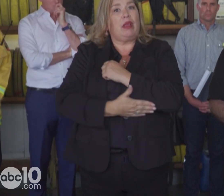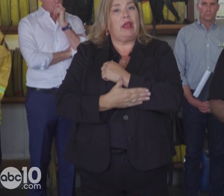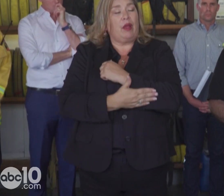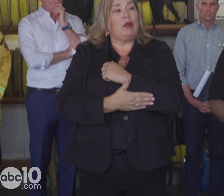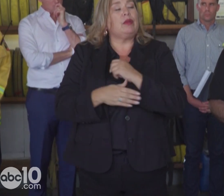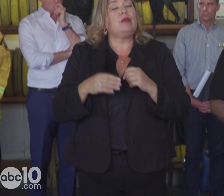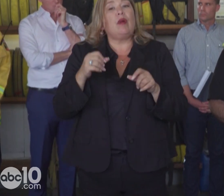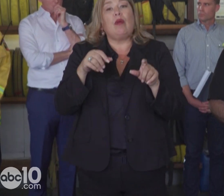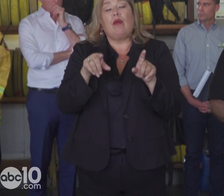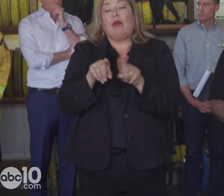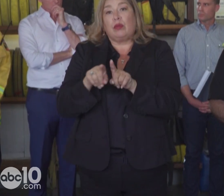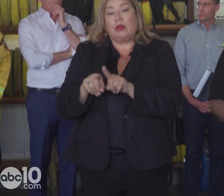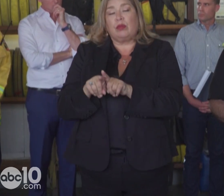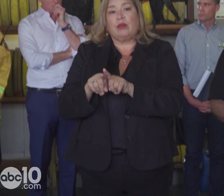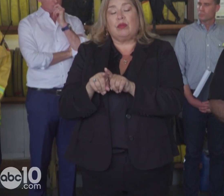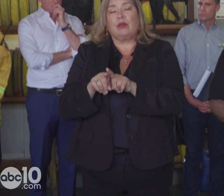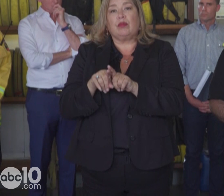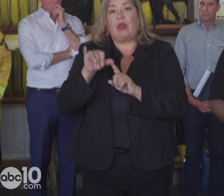and in